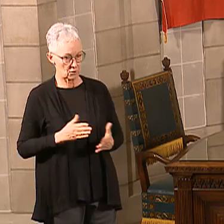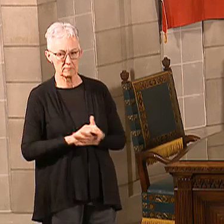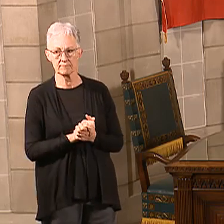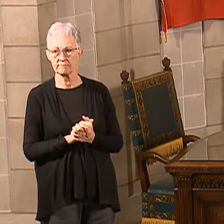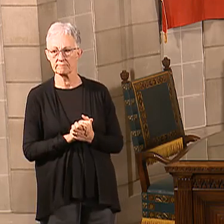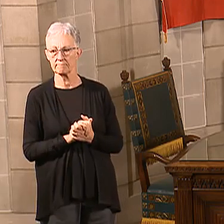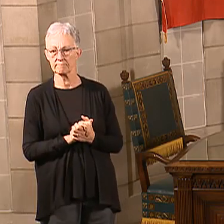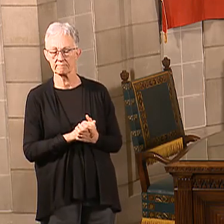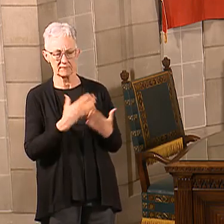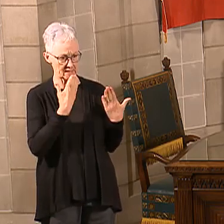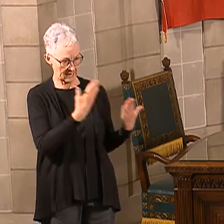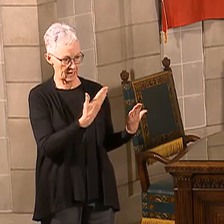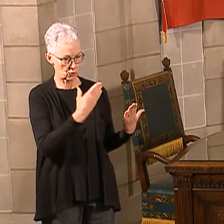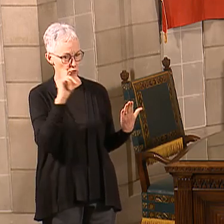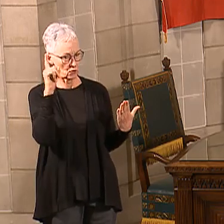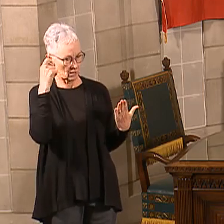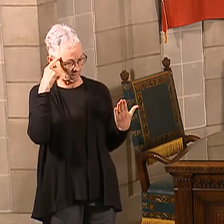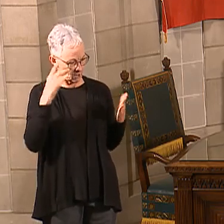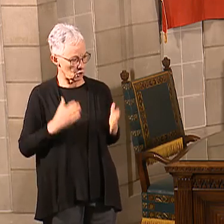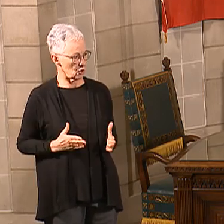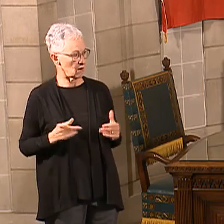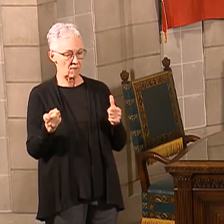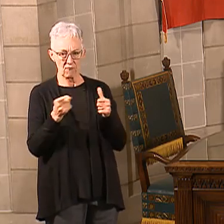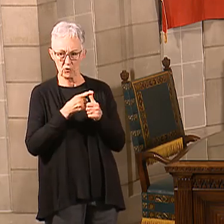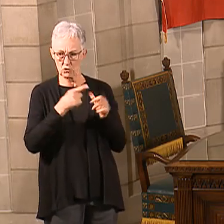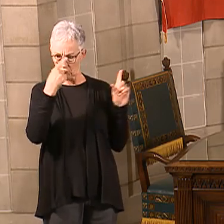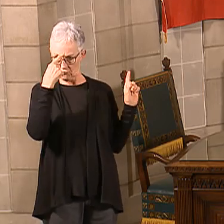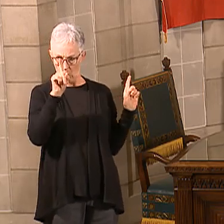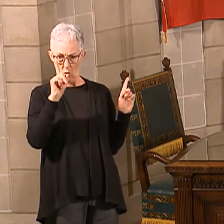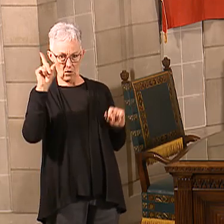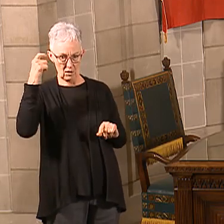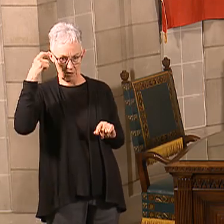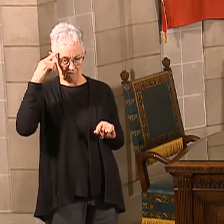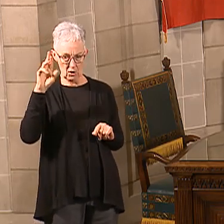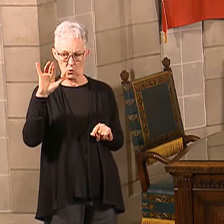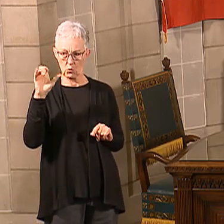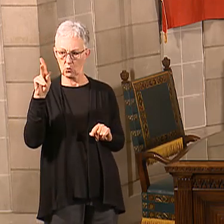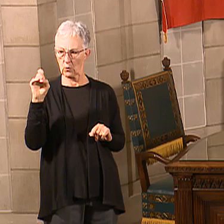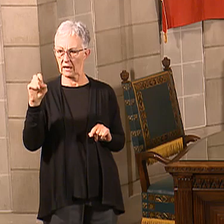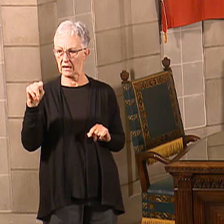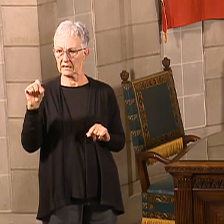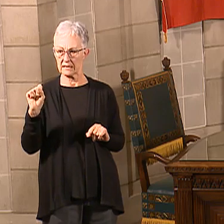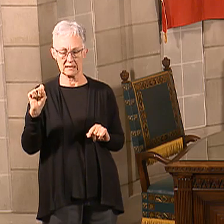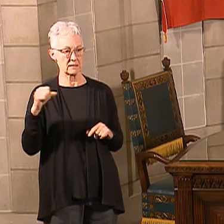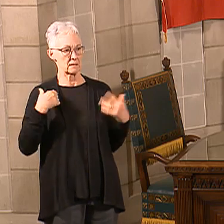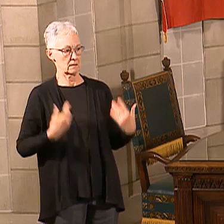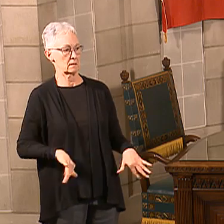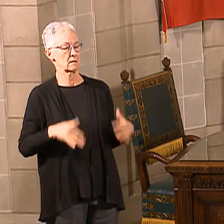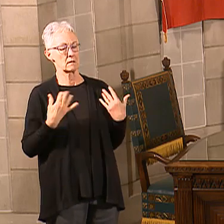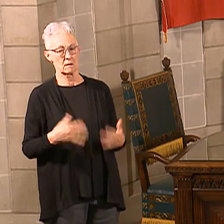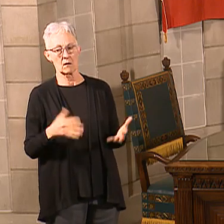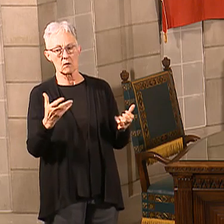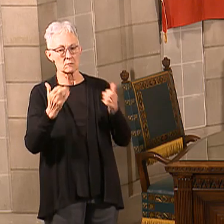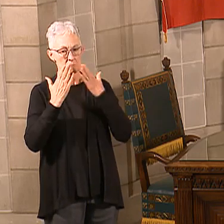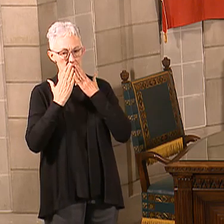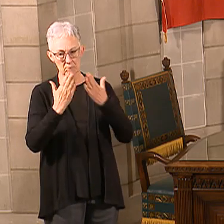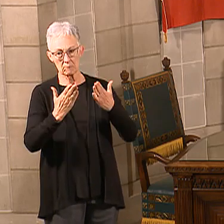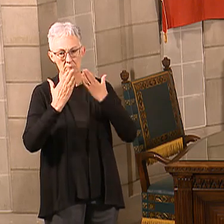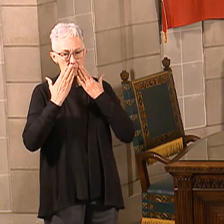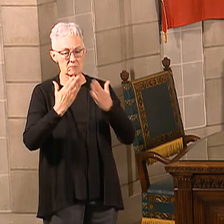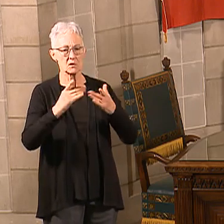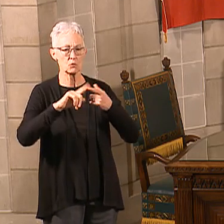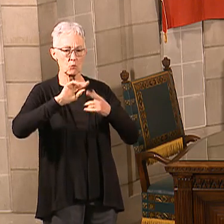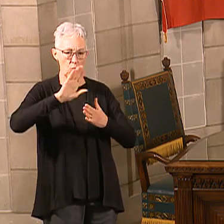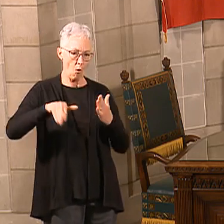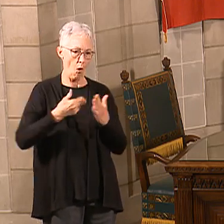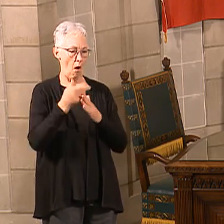Thank you, Governor. And what I want to do first is, on behalf of Governor Ricketts and the entire administration, just say how much gratitude we have for everybody that's currently in